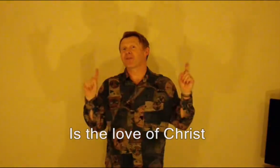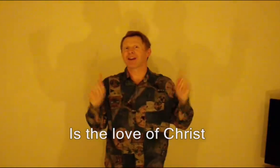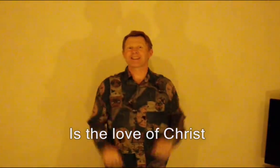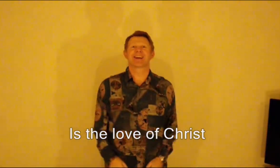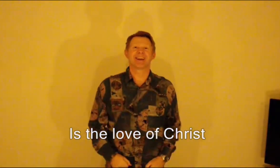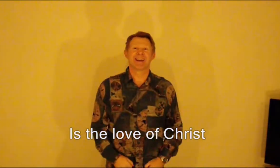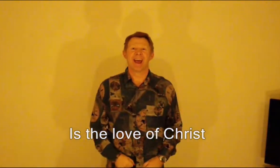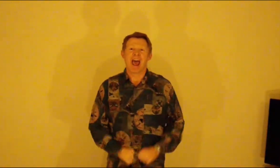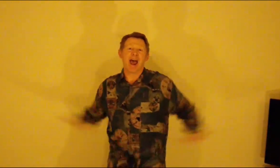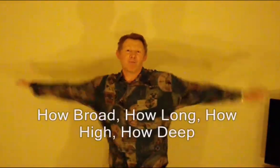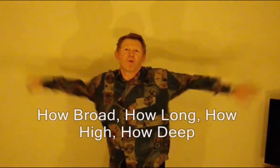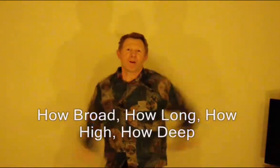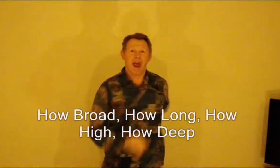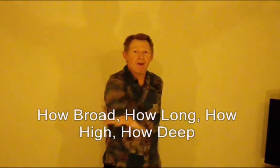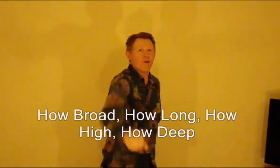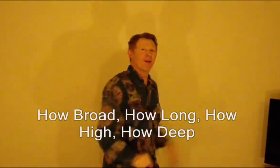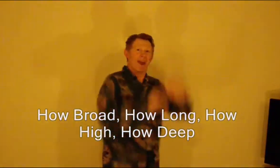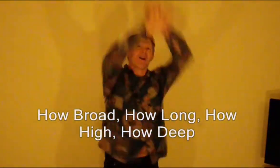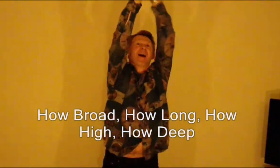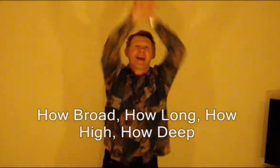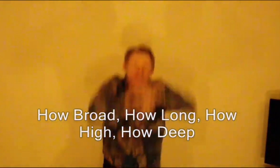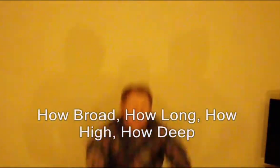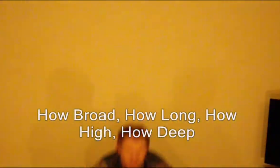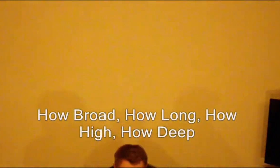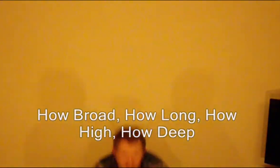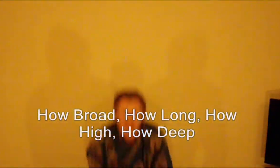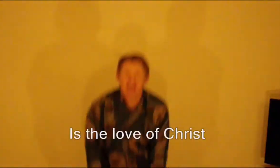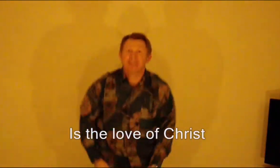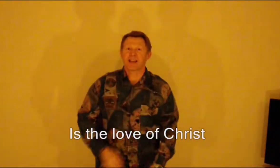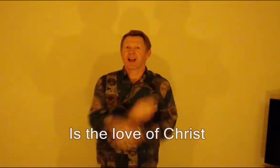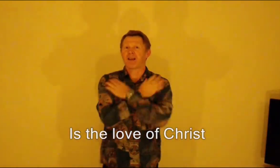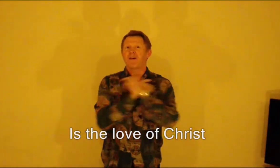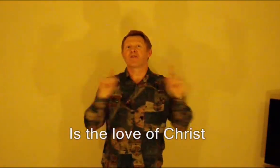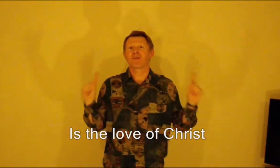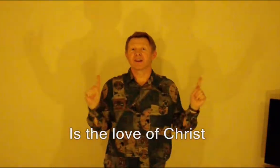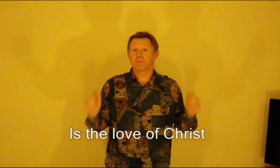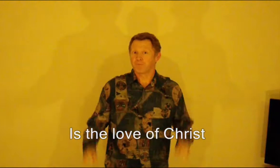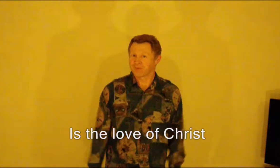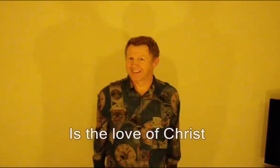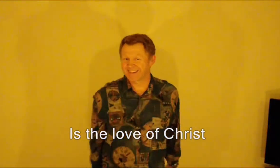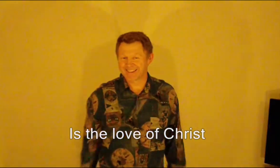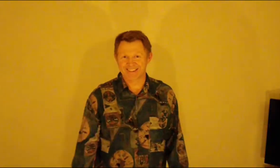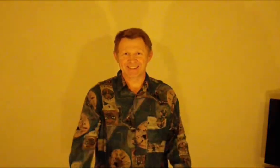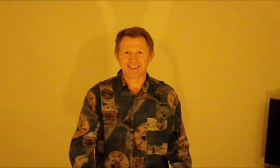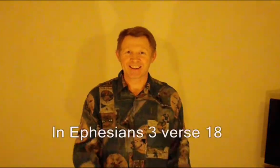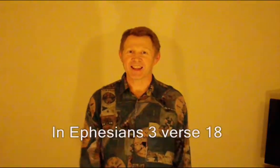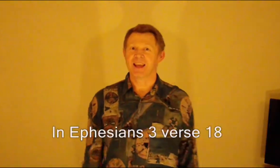of Christ? How broad, how long, how high, how deep is the love of Christ?